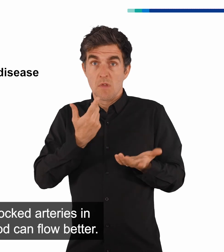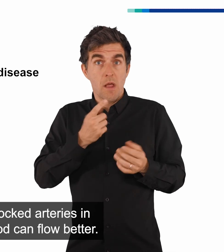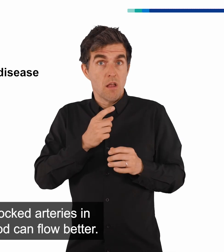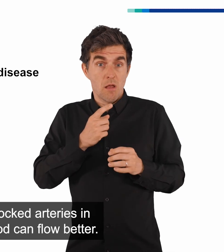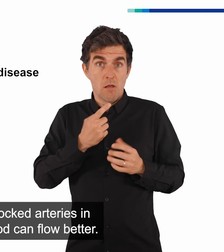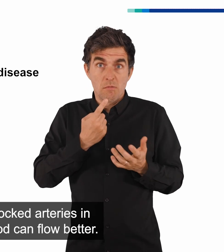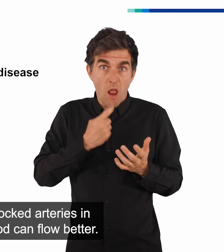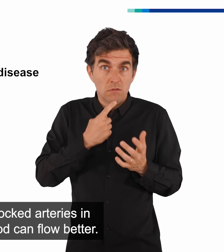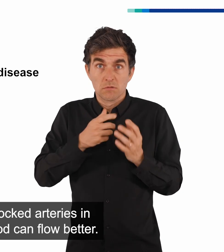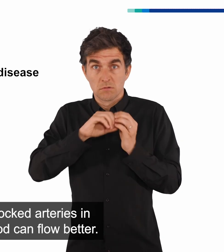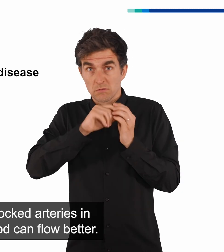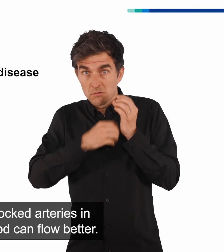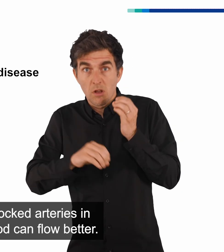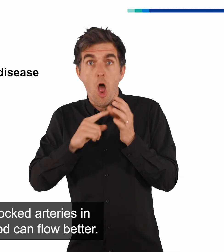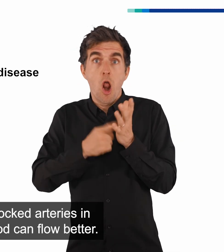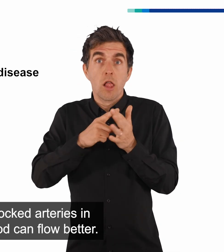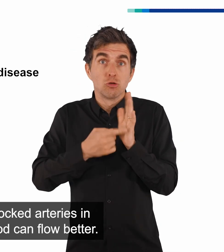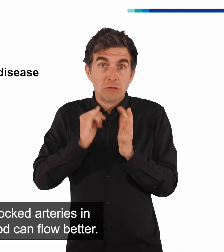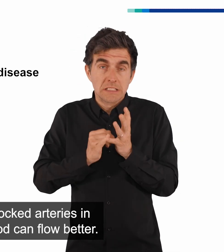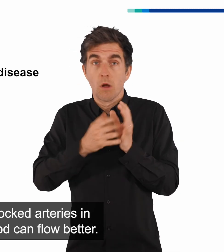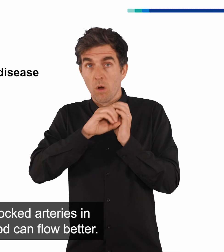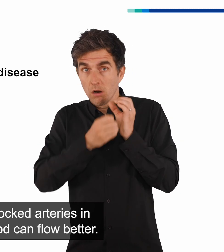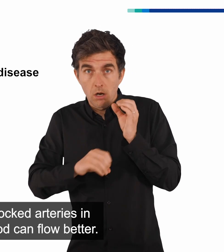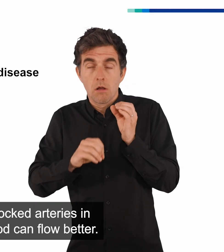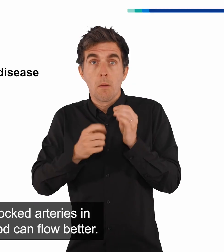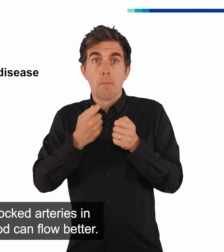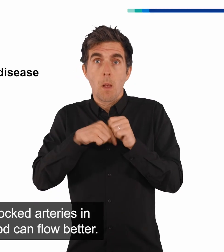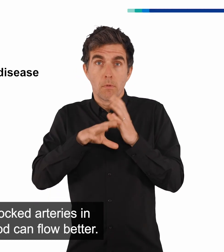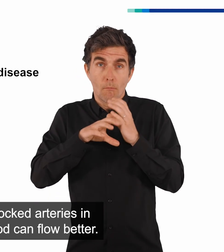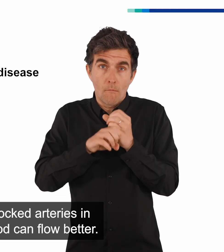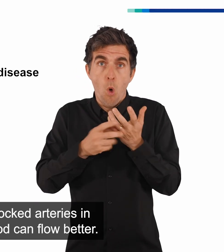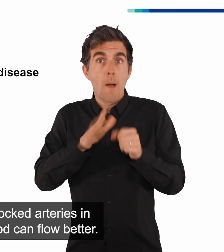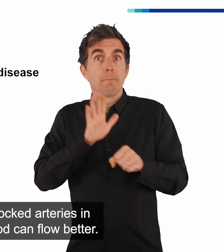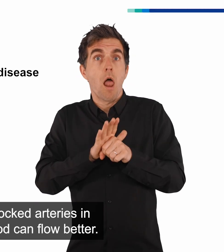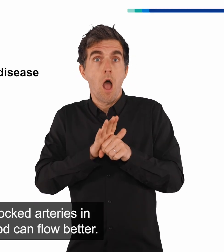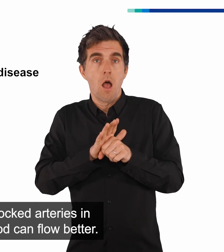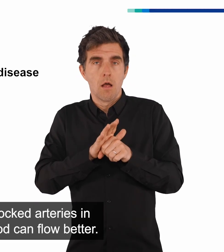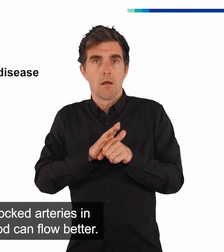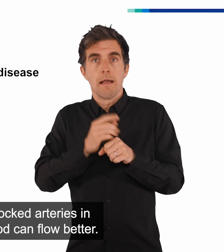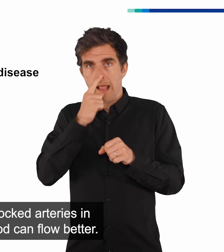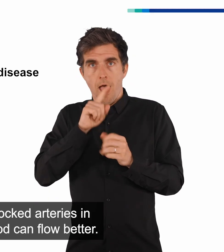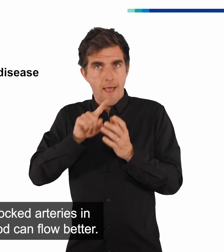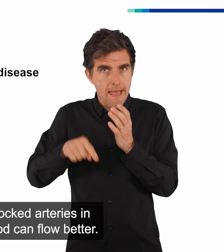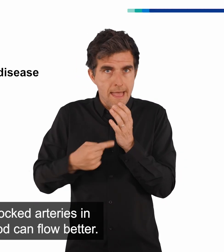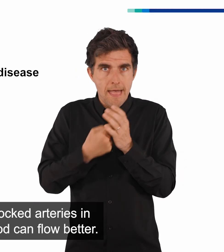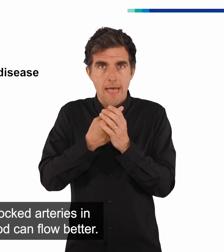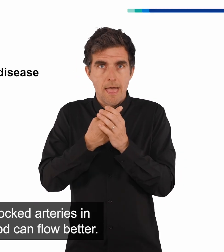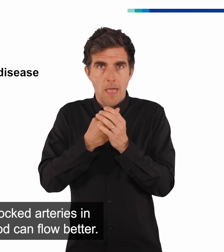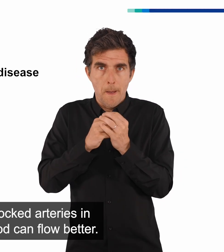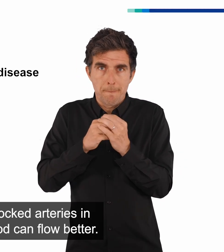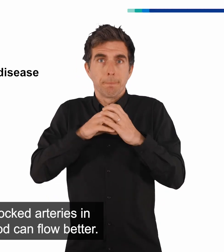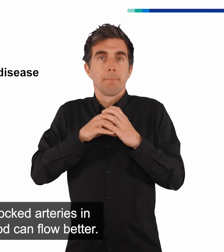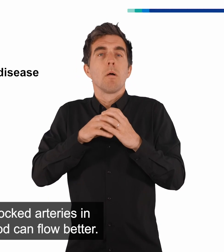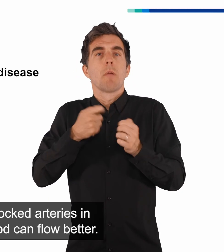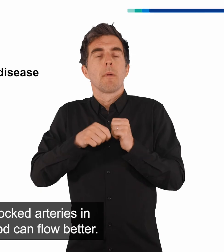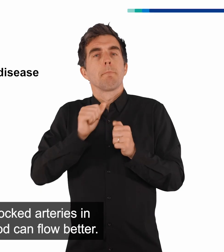is inserted into a blood vessel, usually in your groin or wrist. The balloon is guided through the blood vessel to